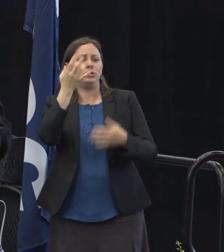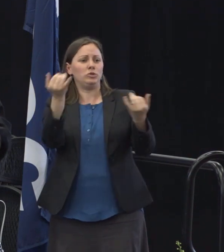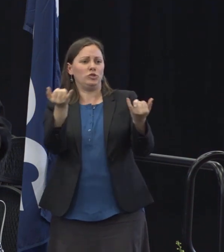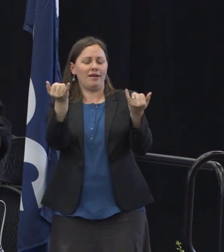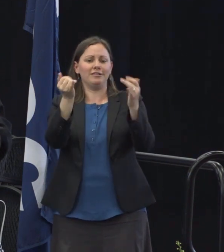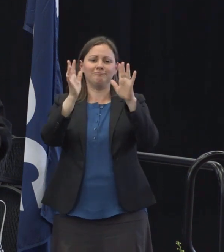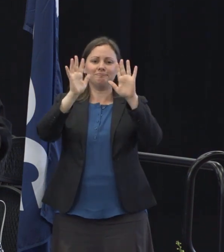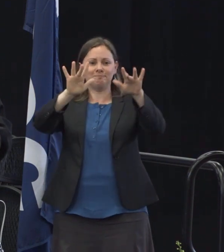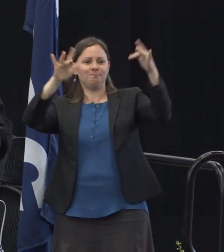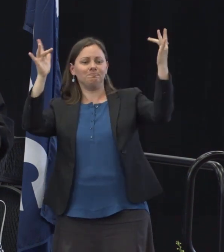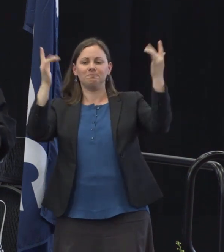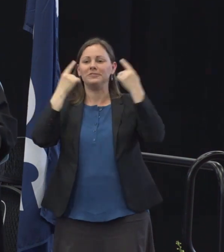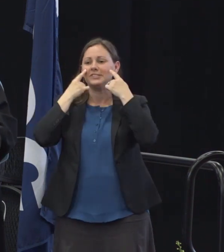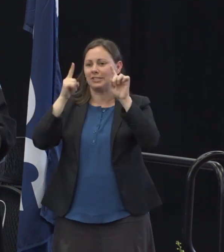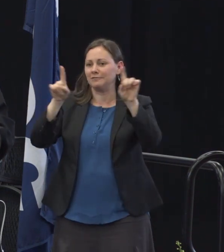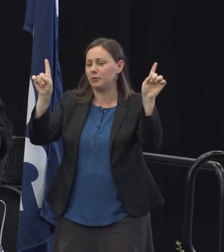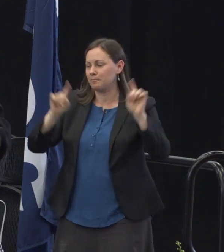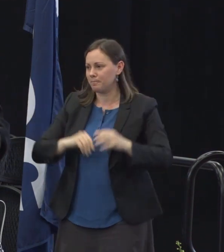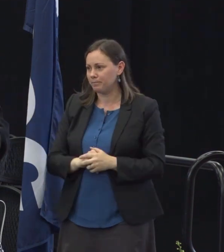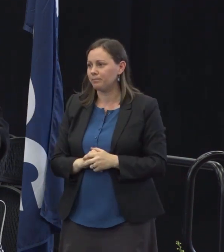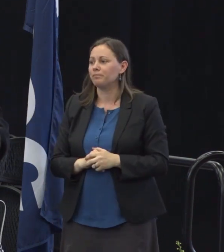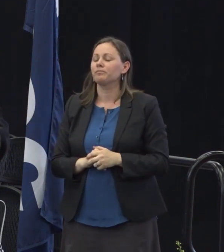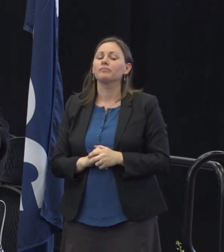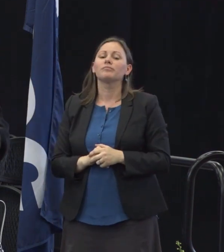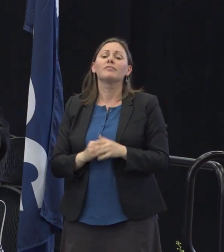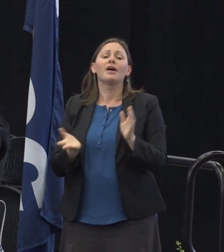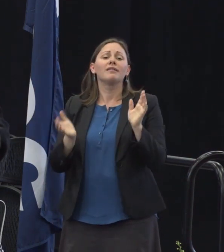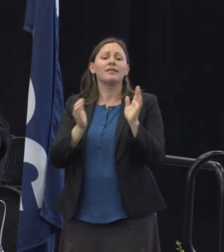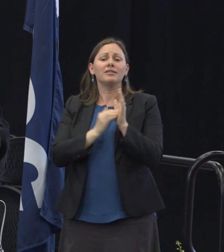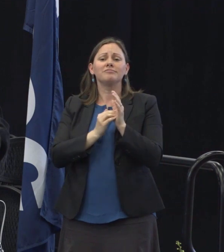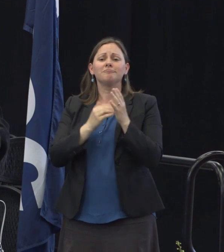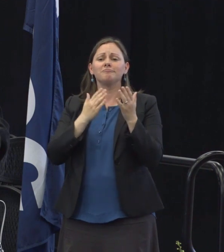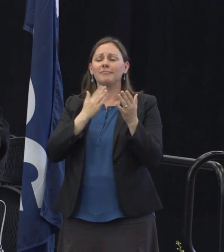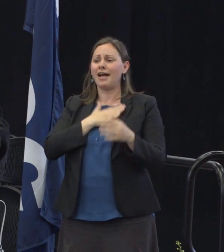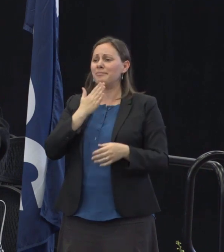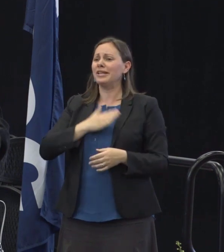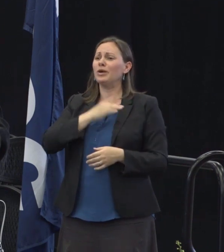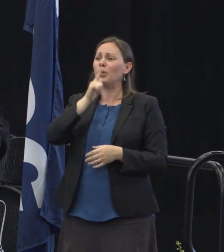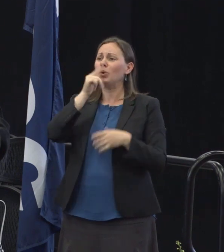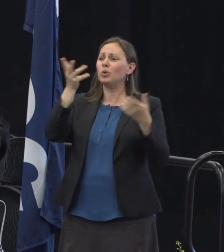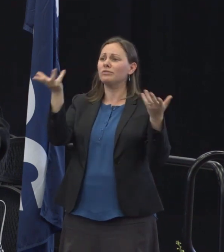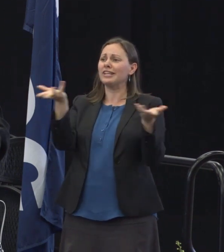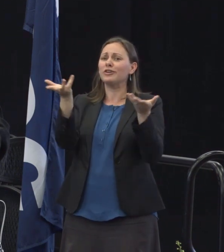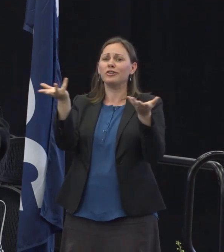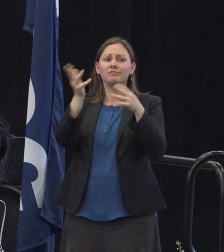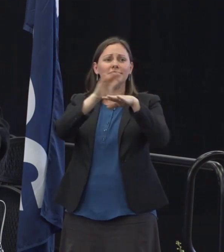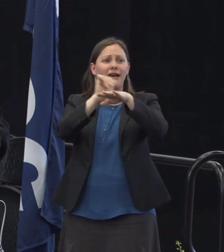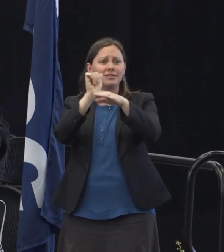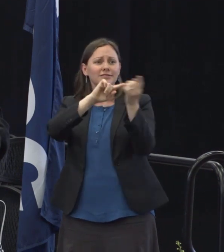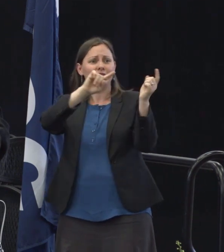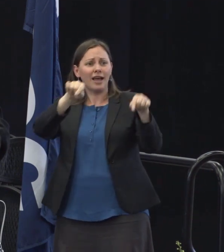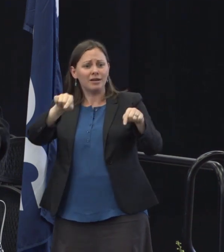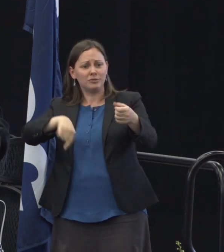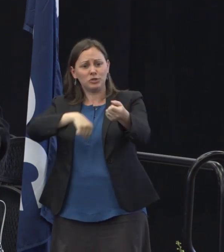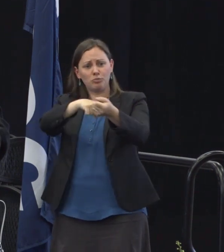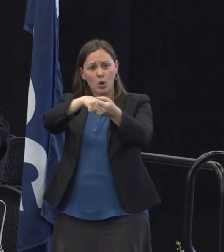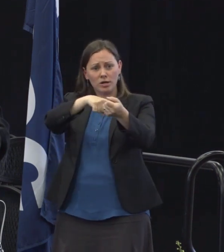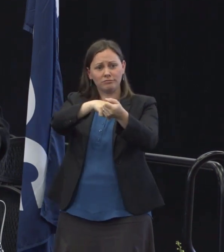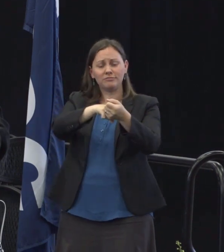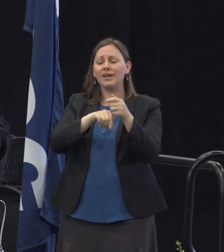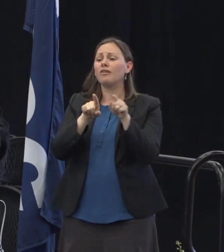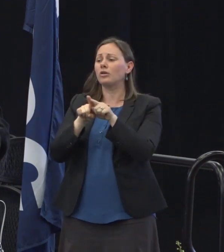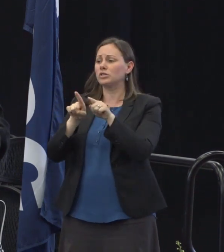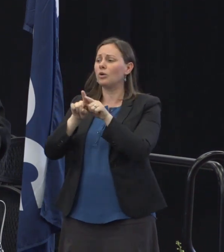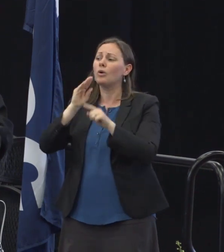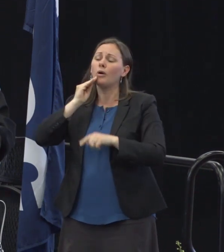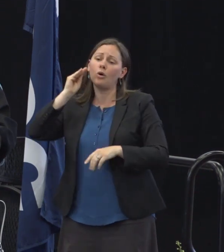today. Again, we are so glad our guests have taken the time to support the graduates and family and online.